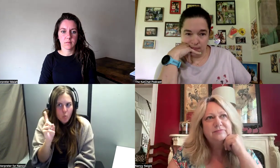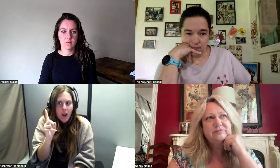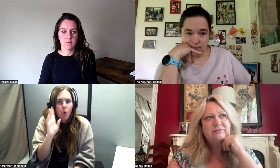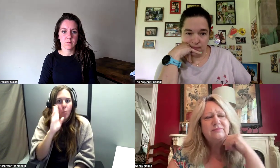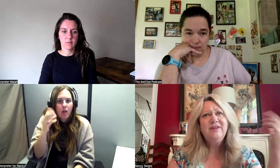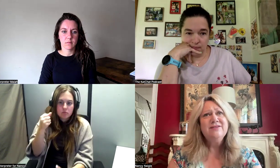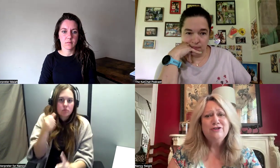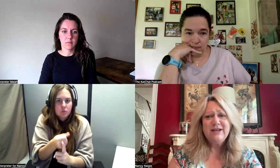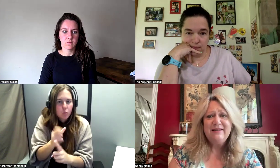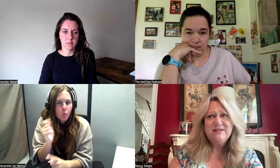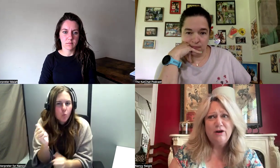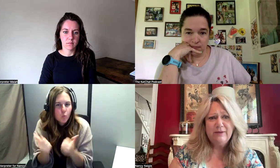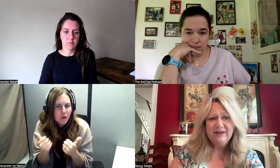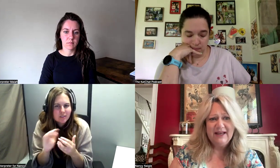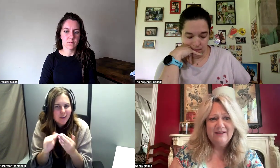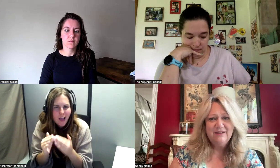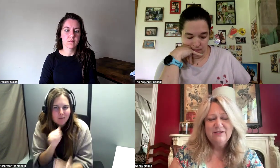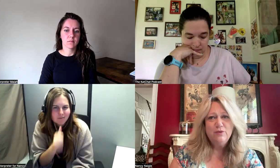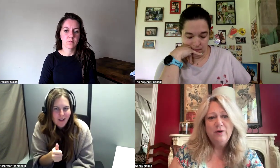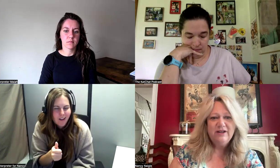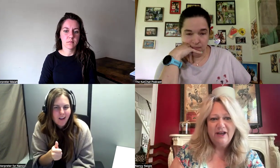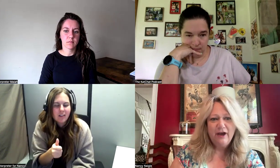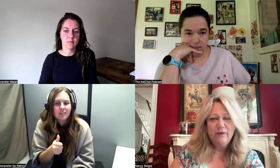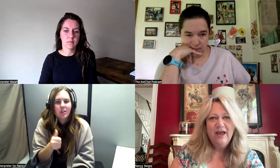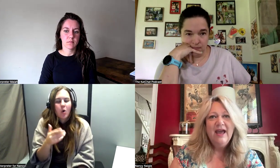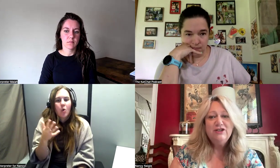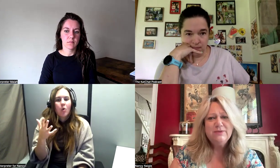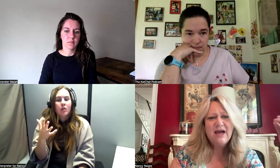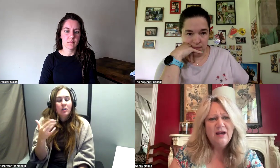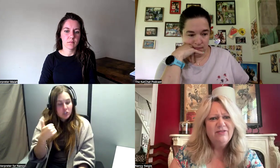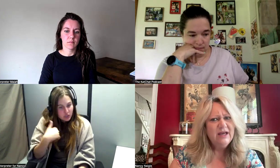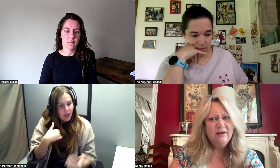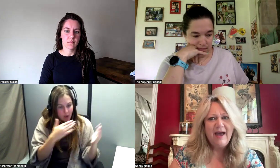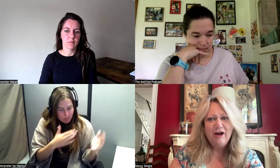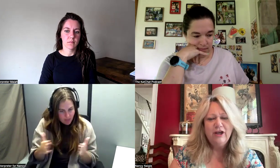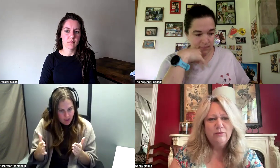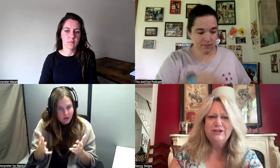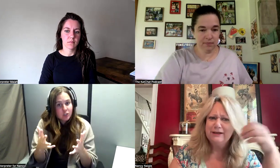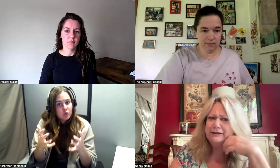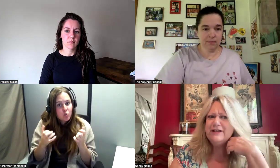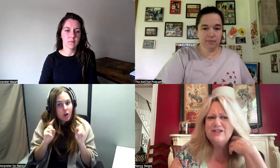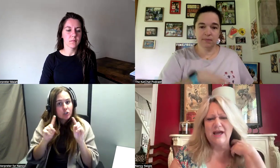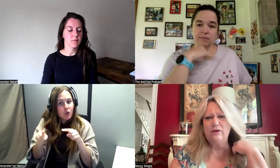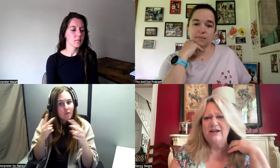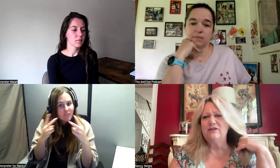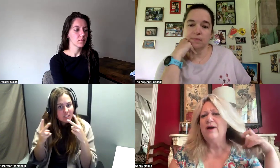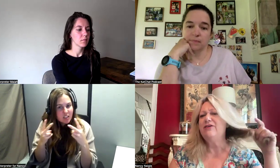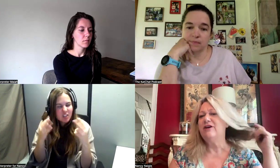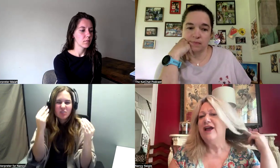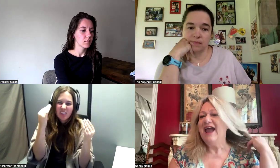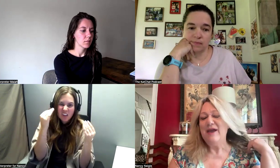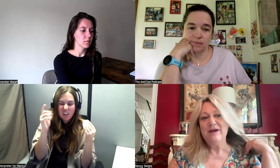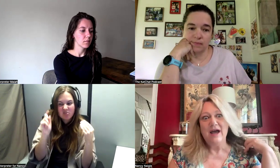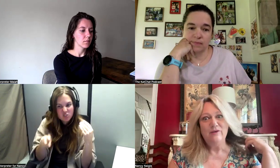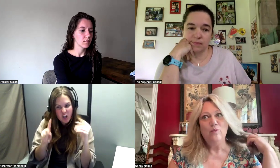hit. And so she had this already planned. She wanted to go, and she was kind of thinking about, well, should I do this? Kind of looking at the